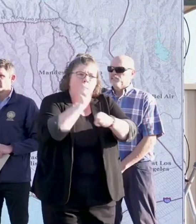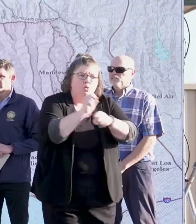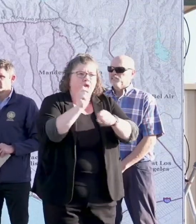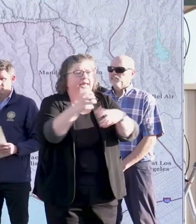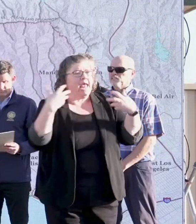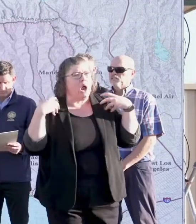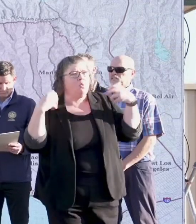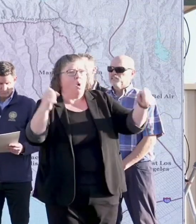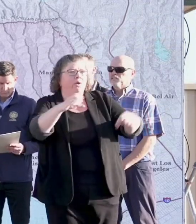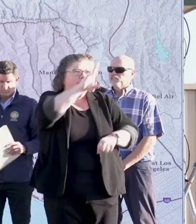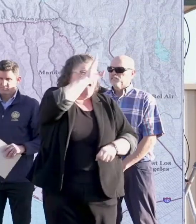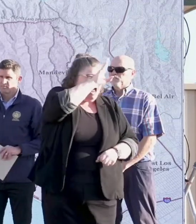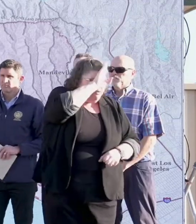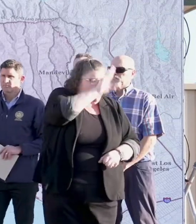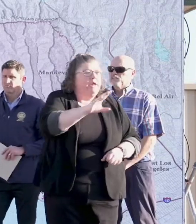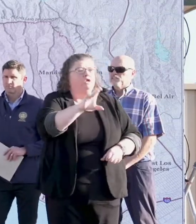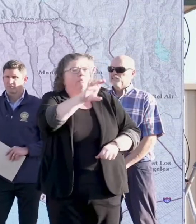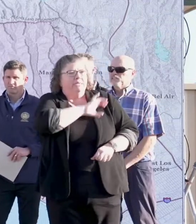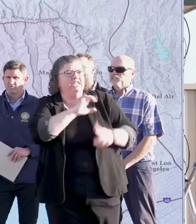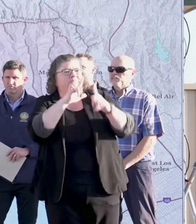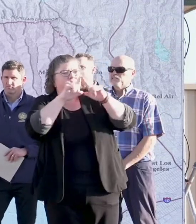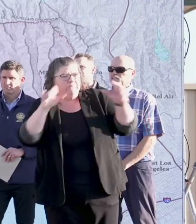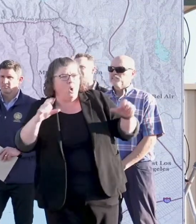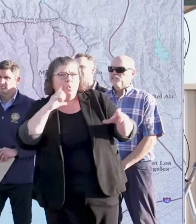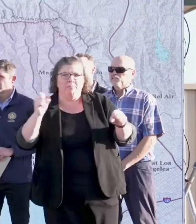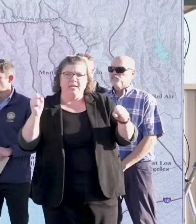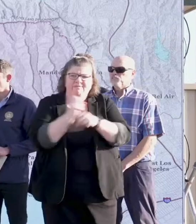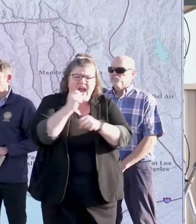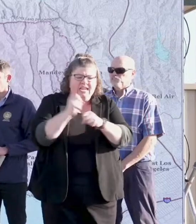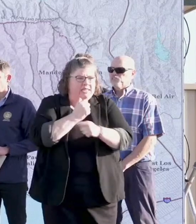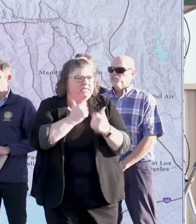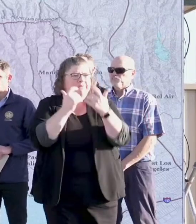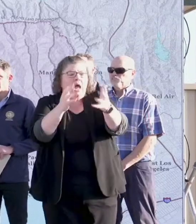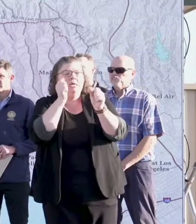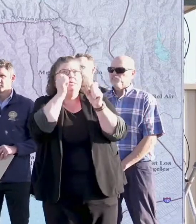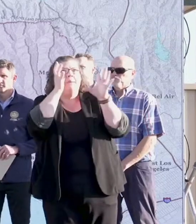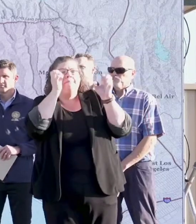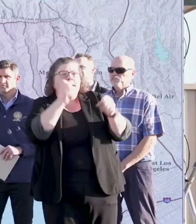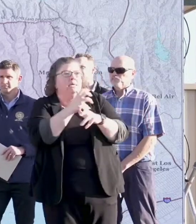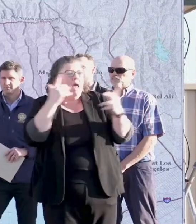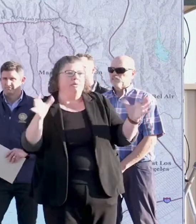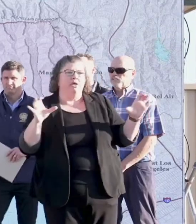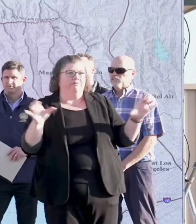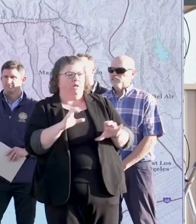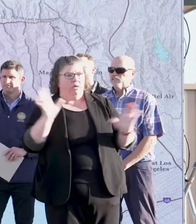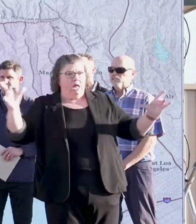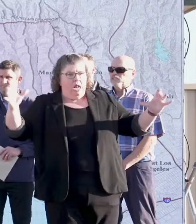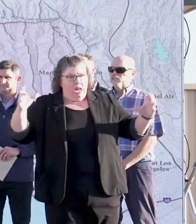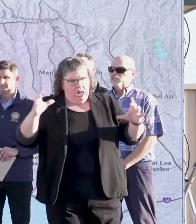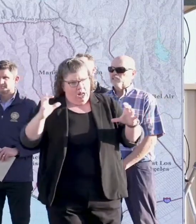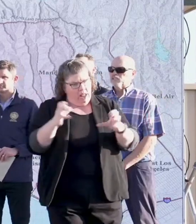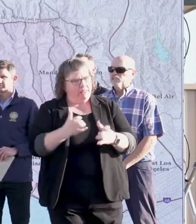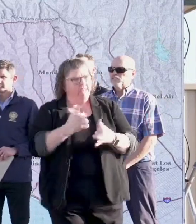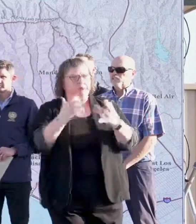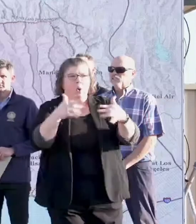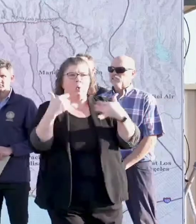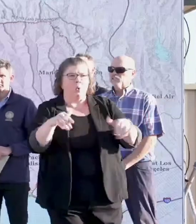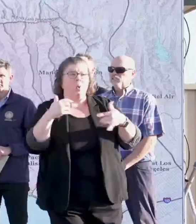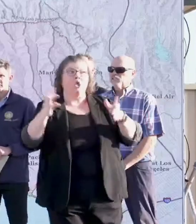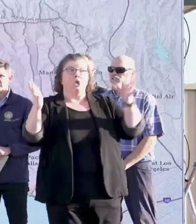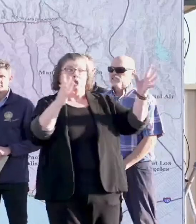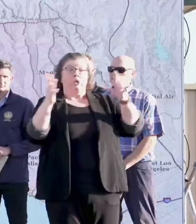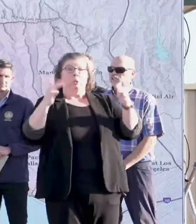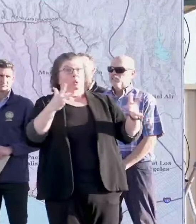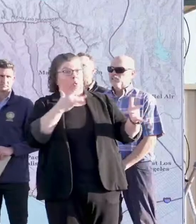heroic firefighters and first responders that have been fighting this fire. It is amazing how much progress they've made. We're nervous about these wind